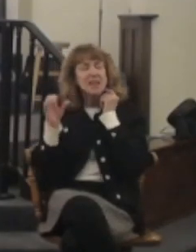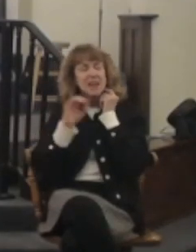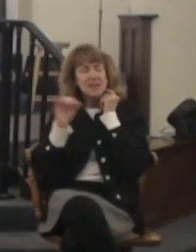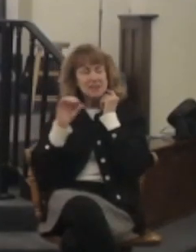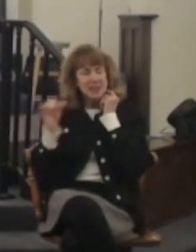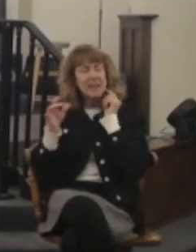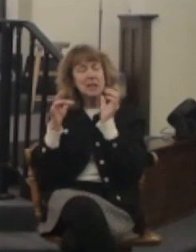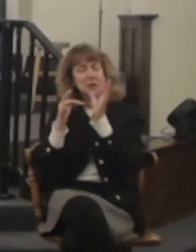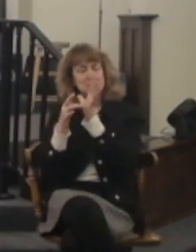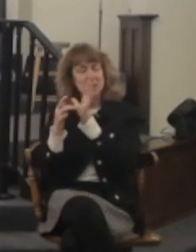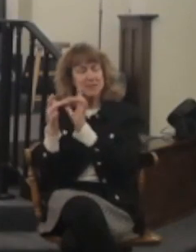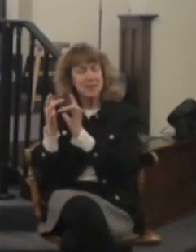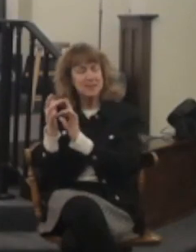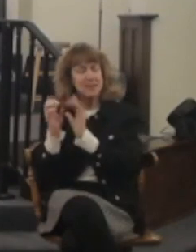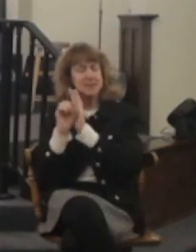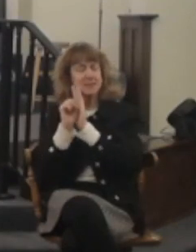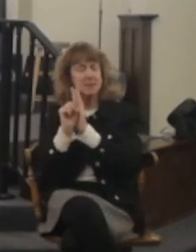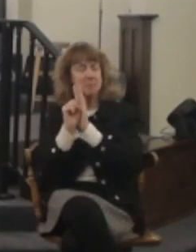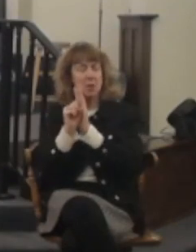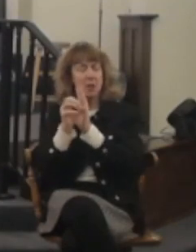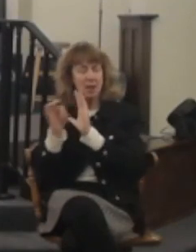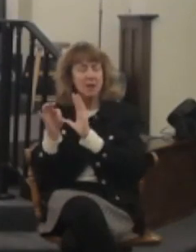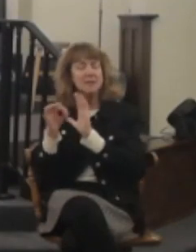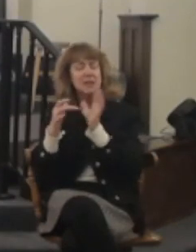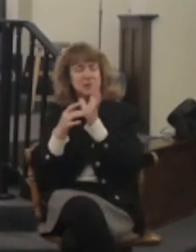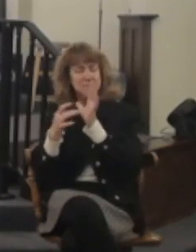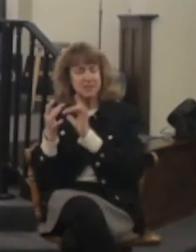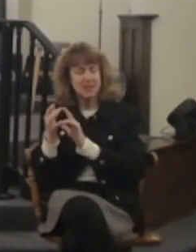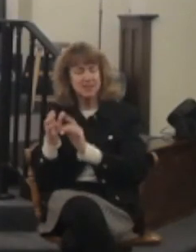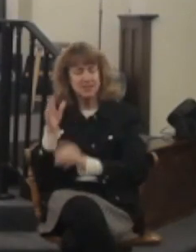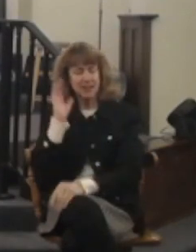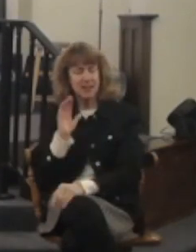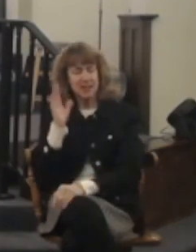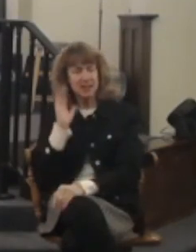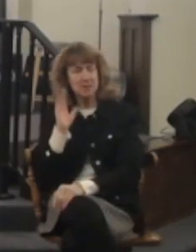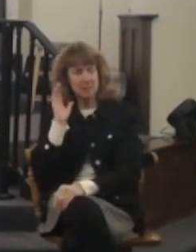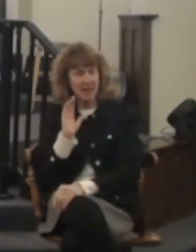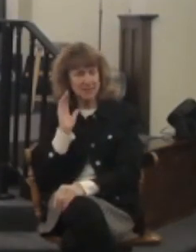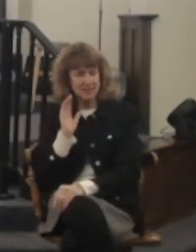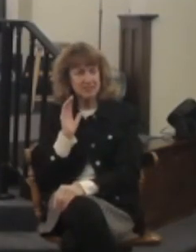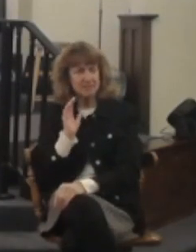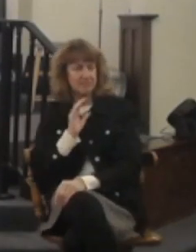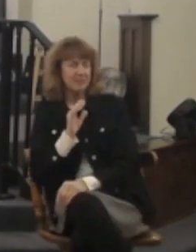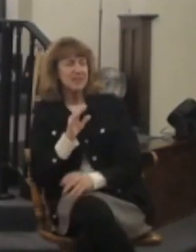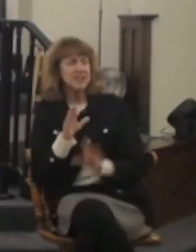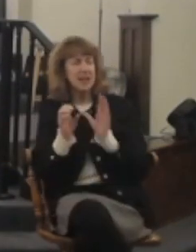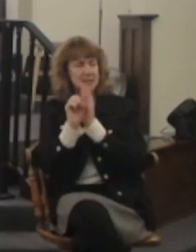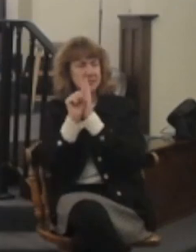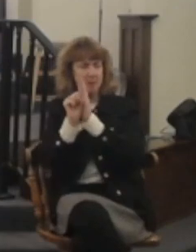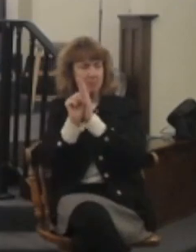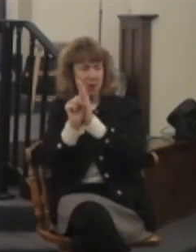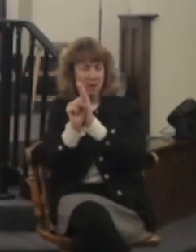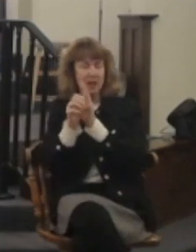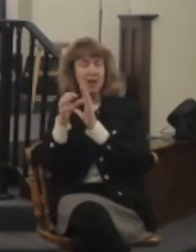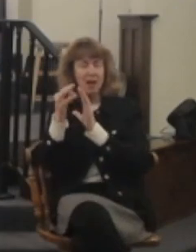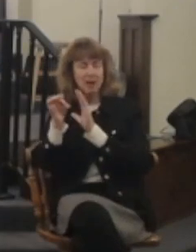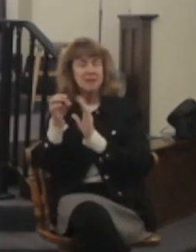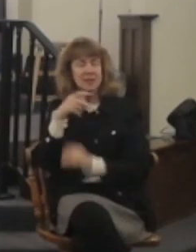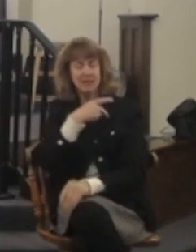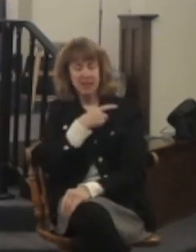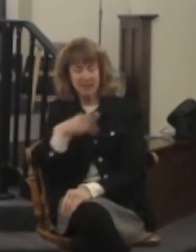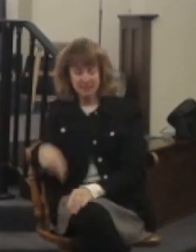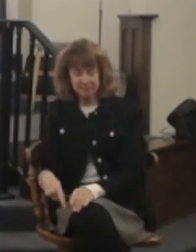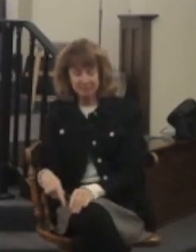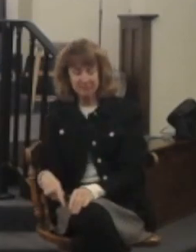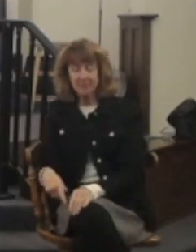not end of life. And he's called the King of Satan, the peace, and the King of righteousness. So we know who that is, okay?